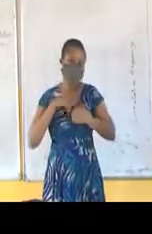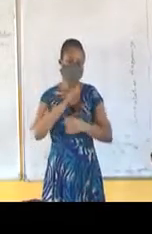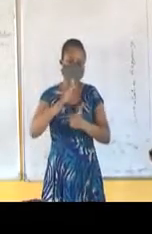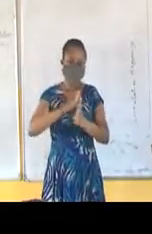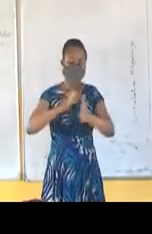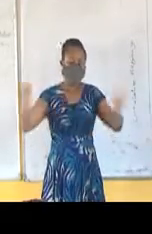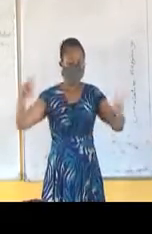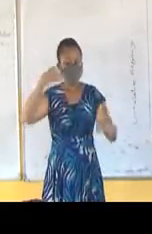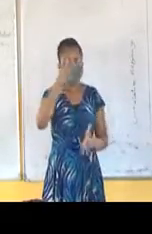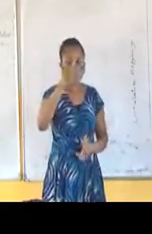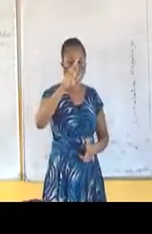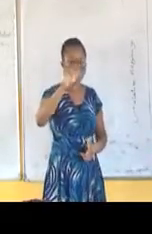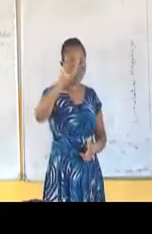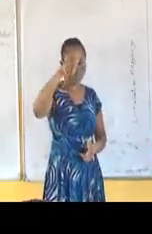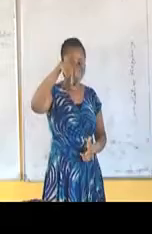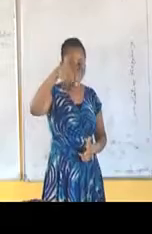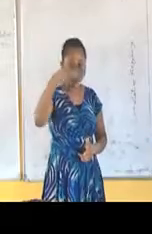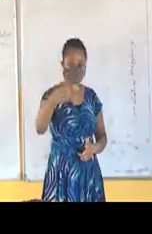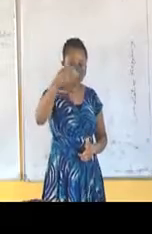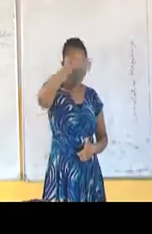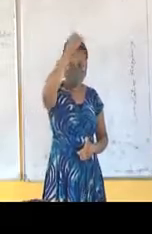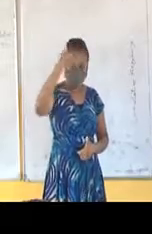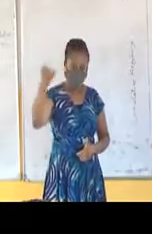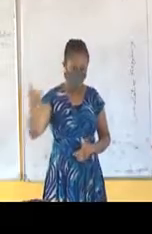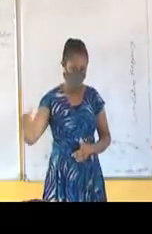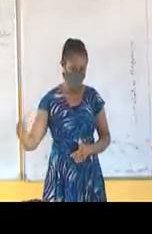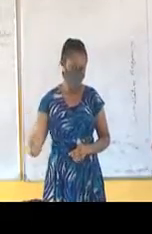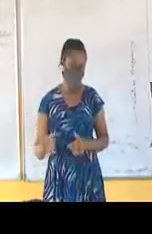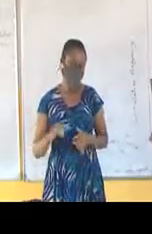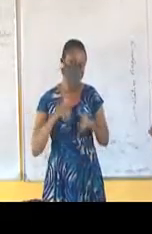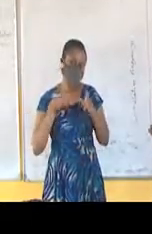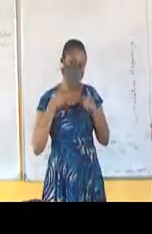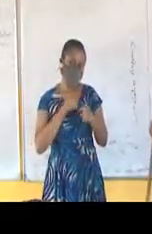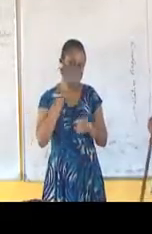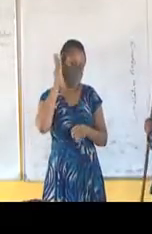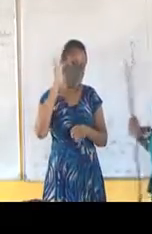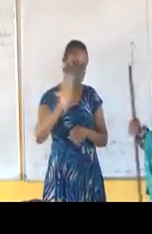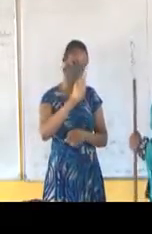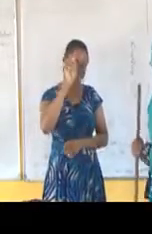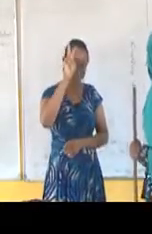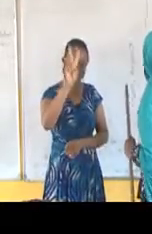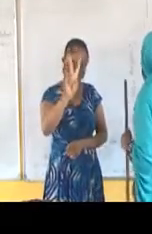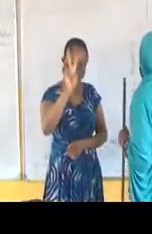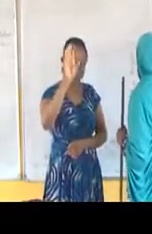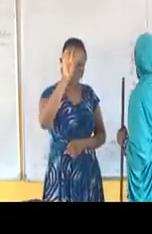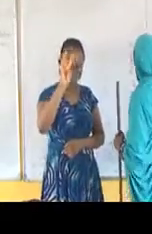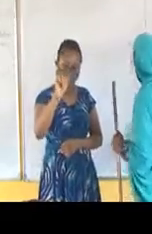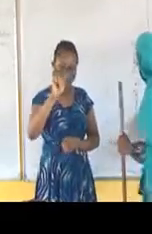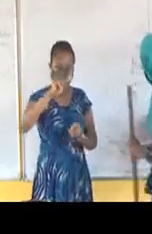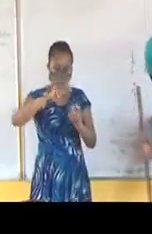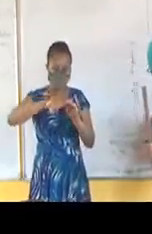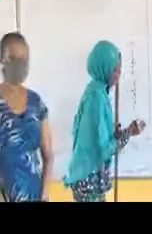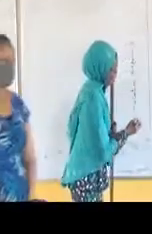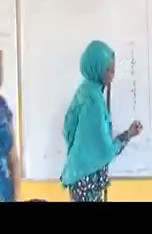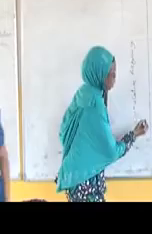use 2 centimeters to represent 10 units. In that case, I will